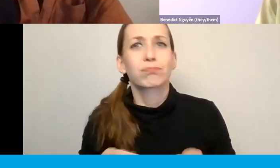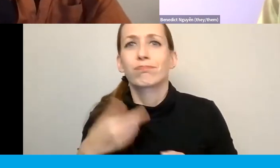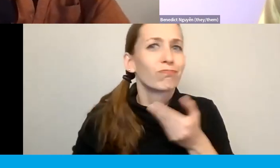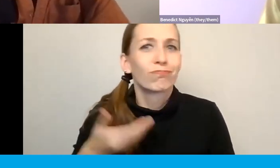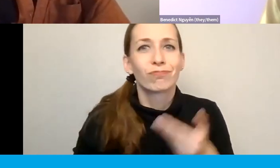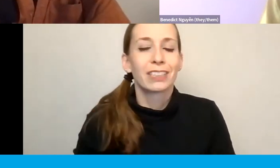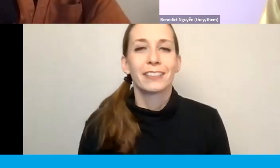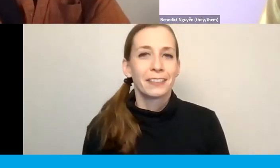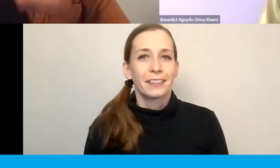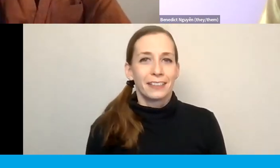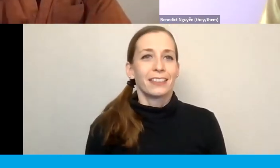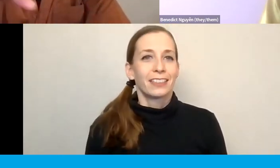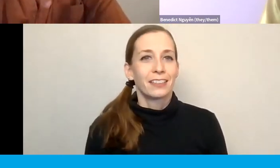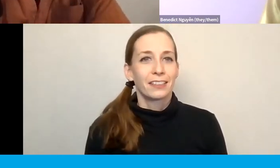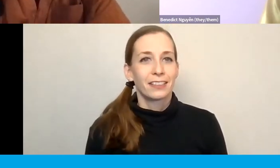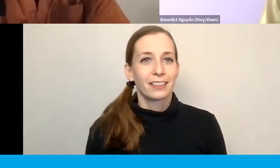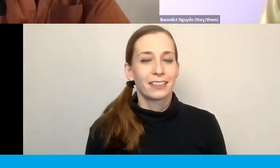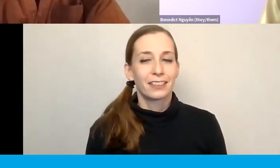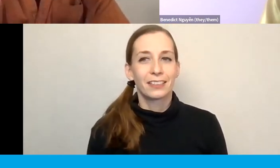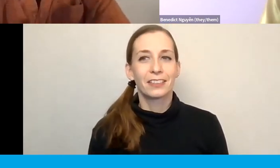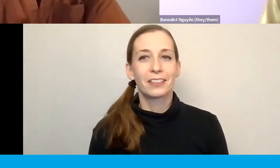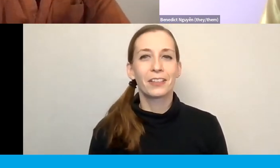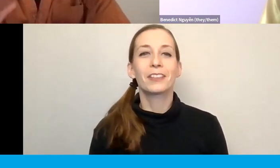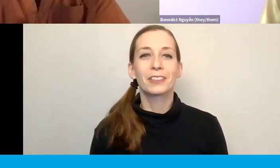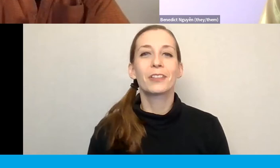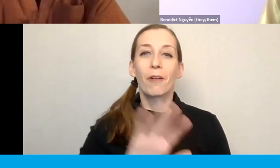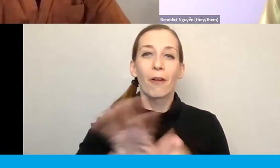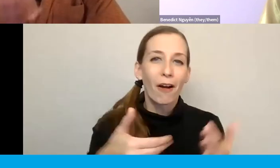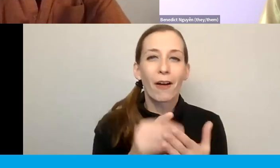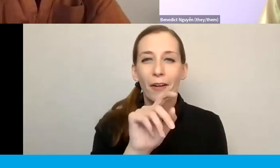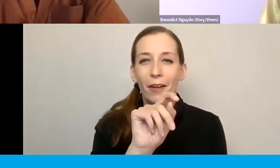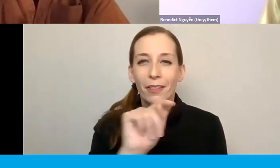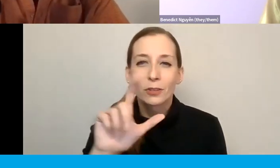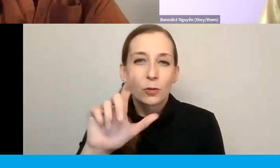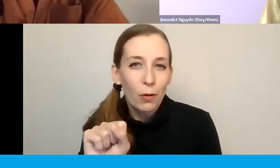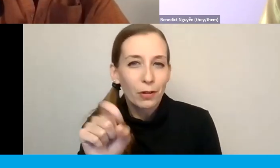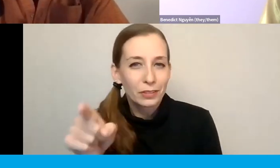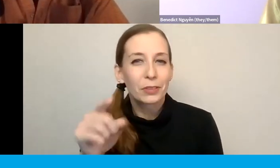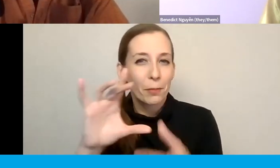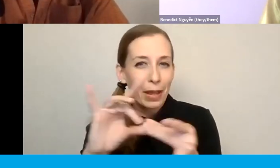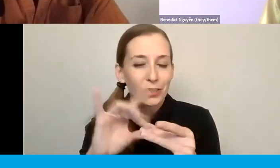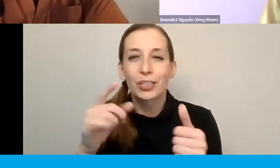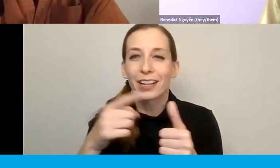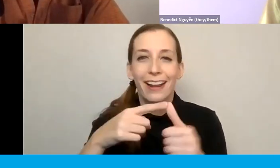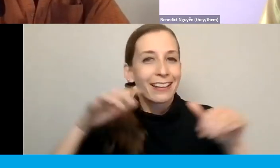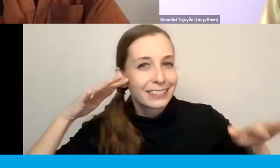that. And so all of these tools that you're naming, sound, color, the animation, I think were